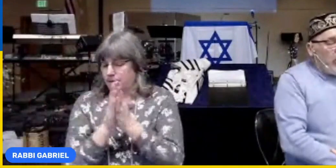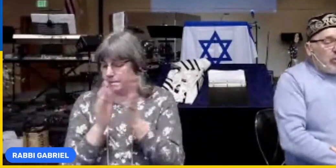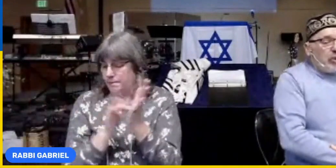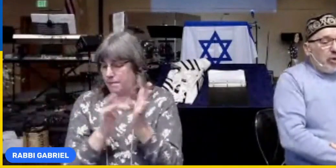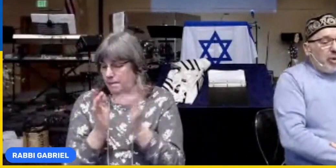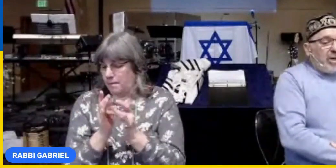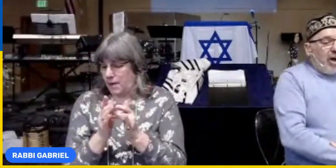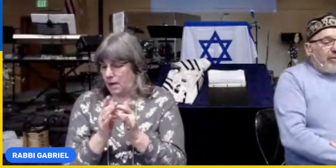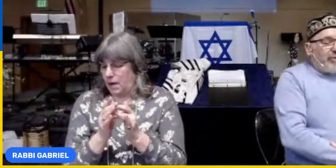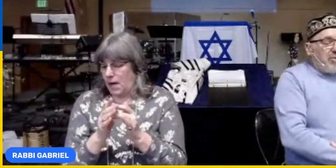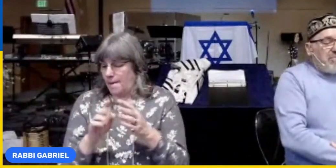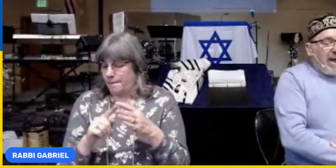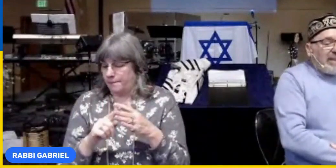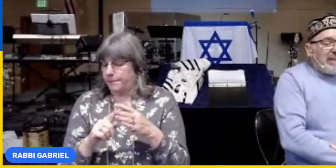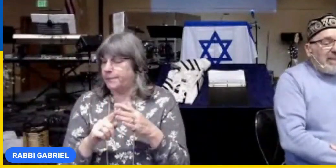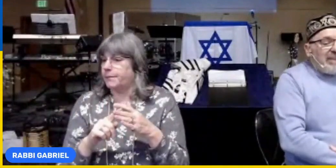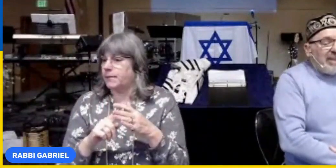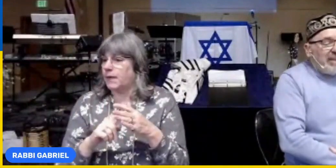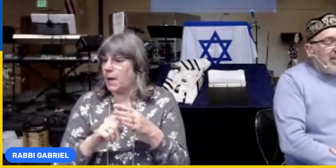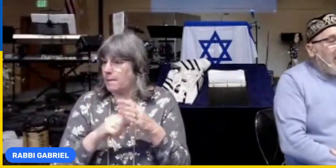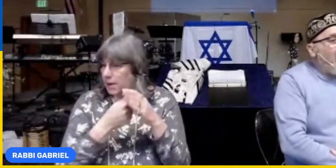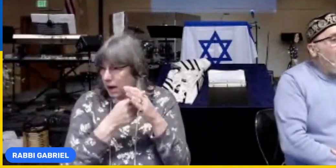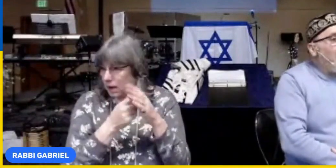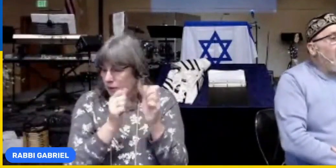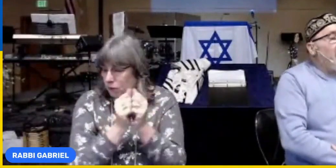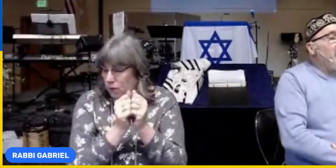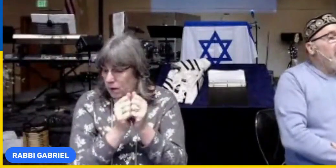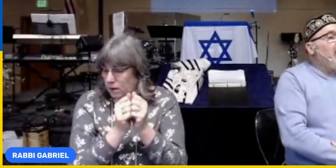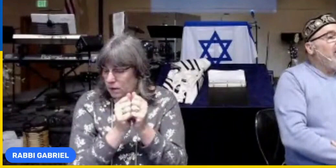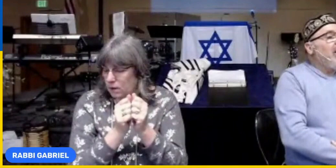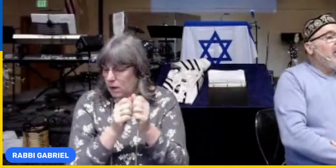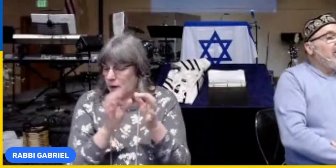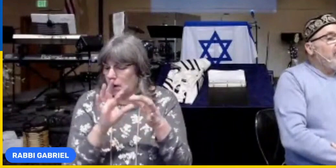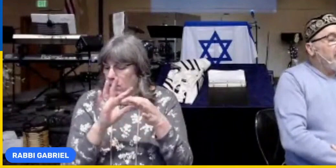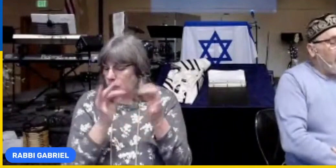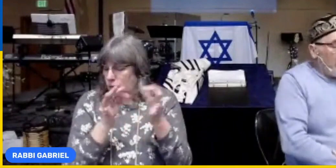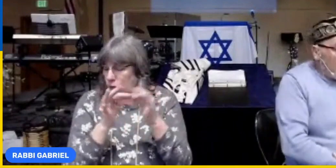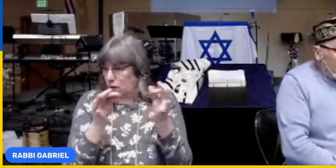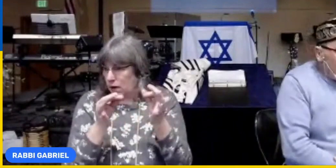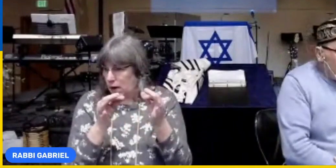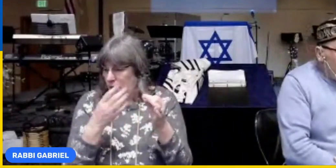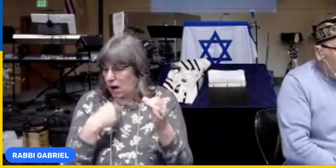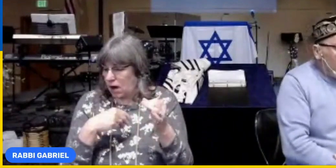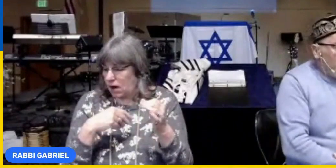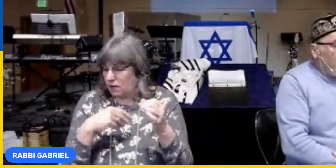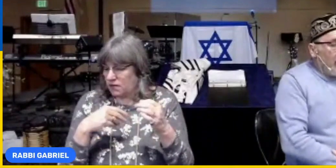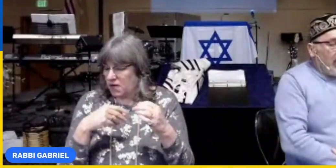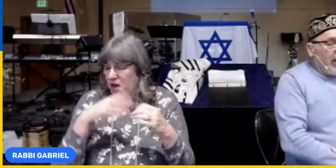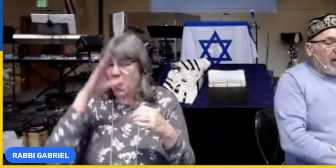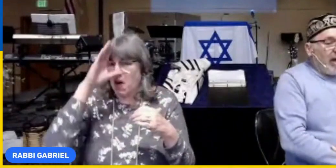begins with the story of humanity's exile from Eden.